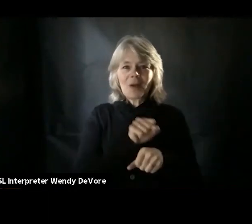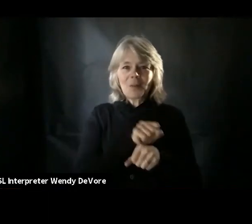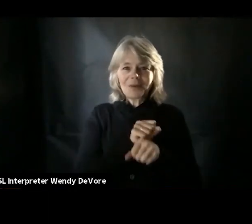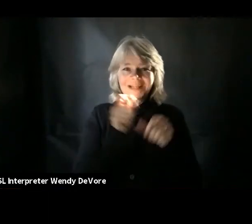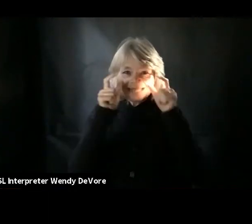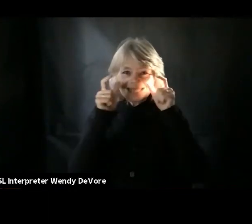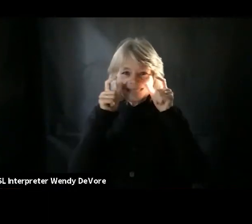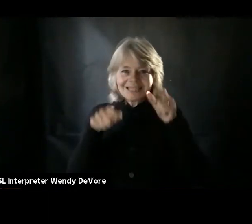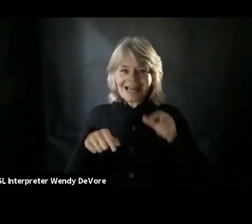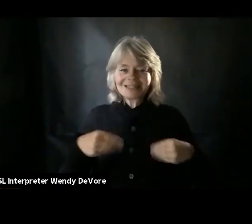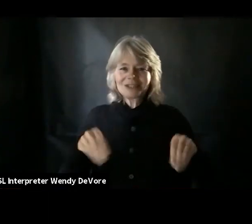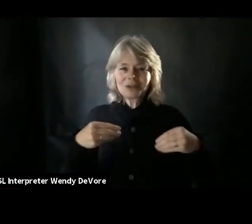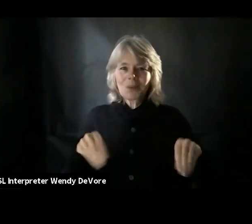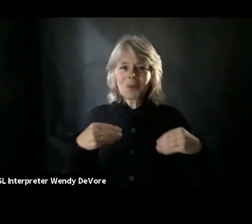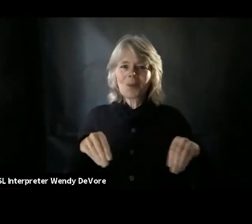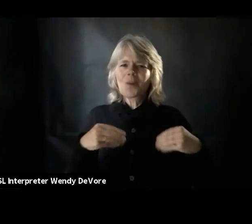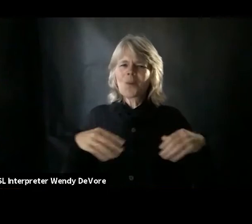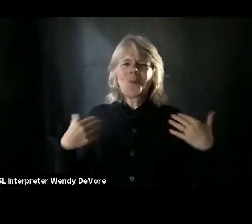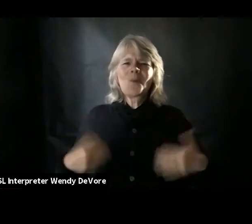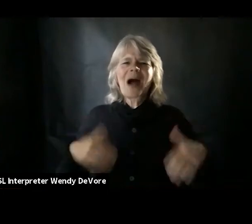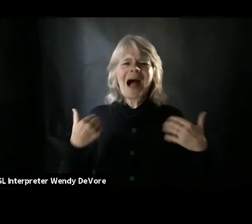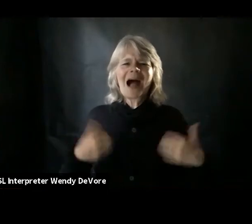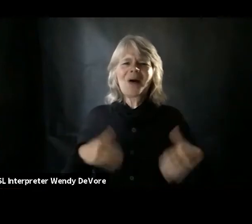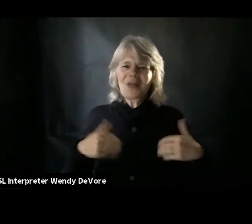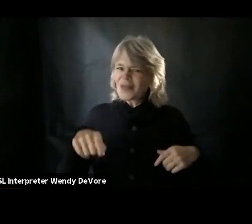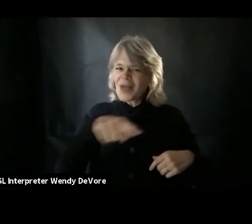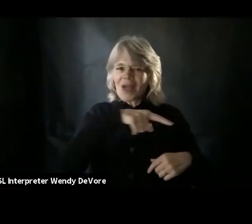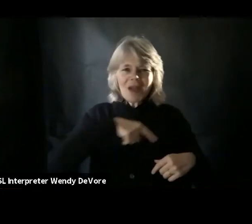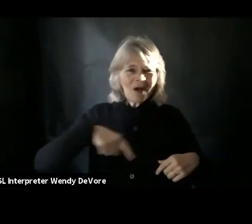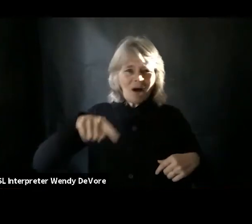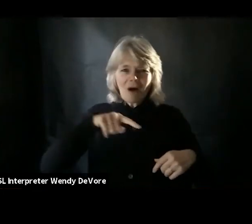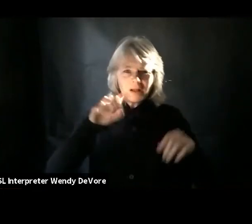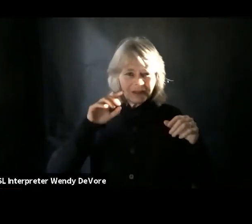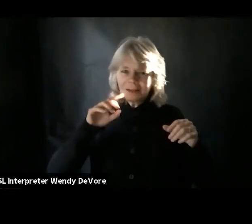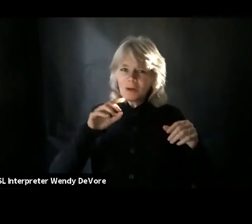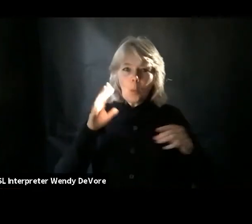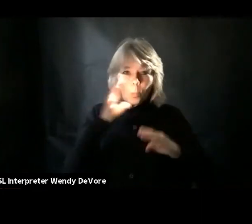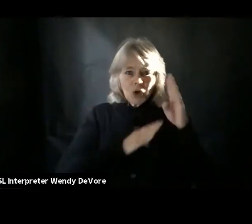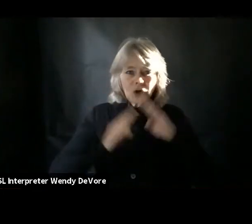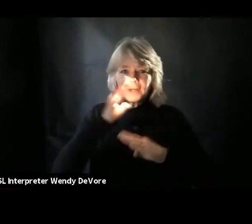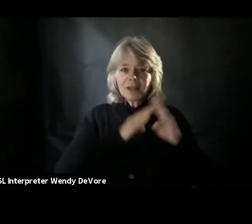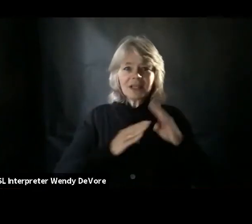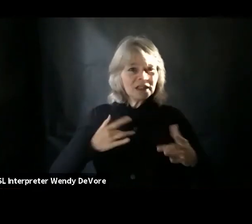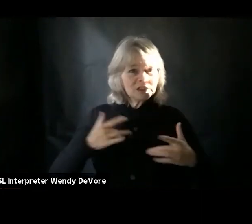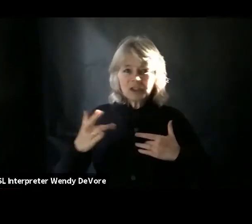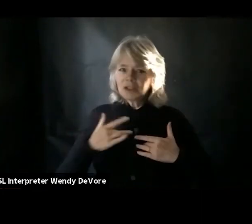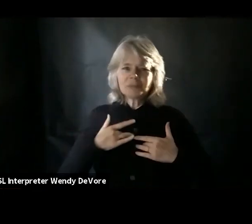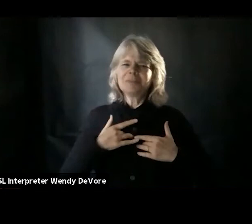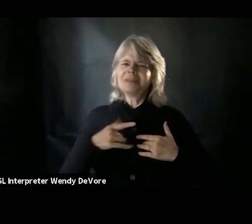shop, they all looked up from their own worries and their own